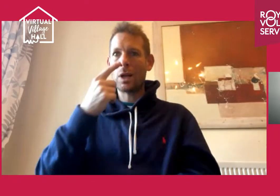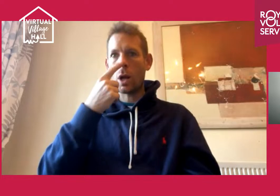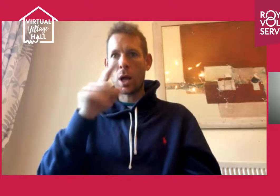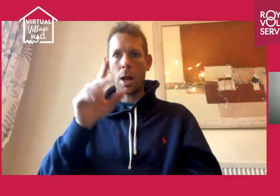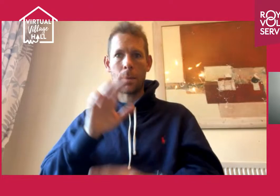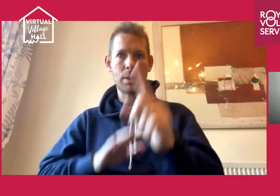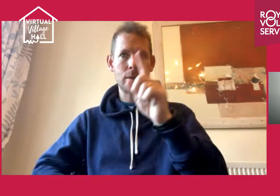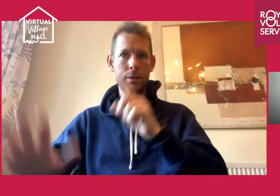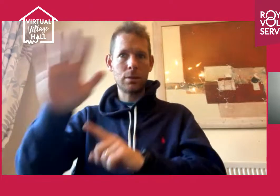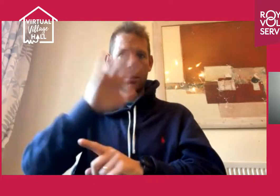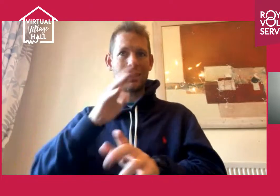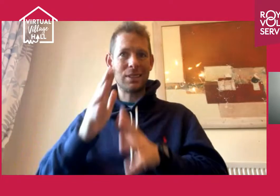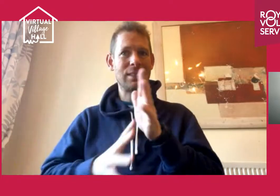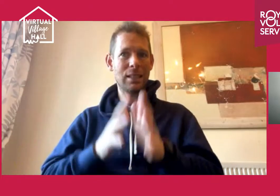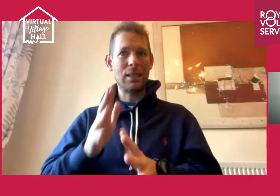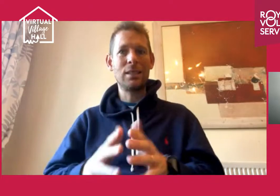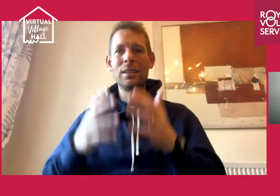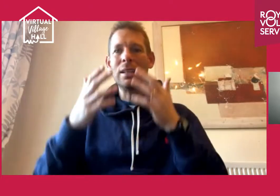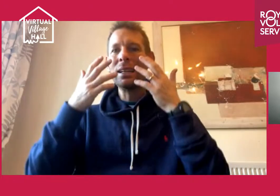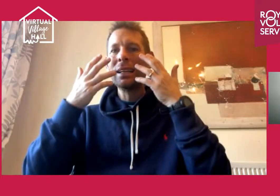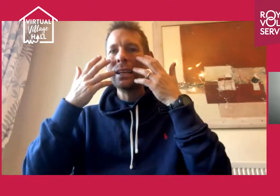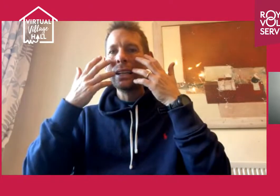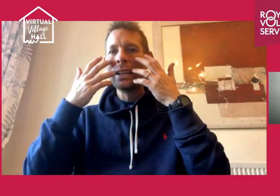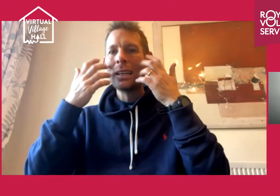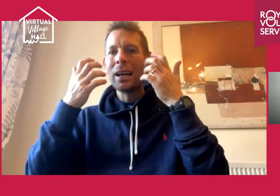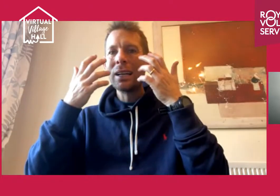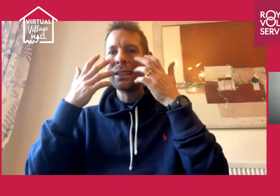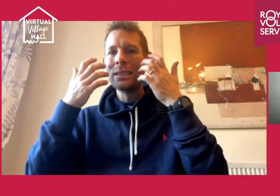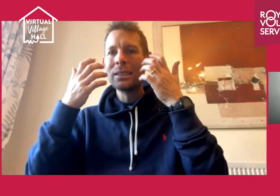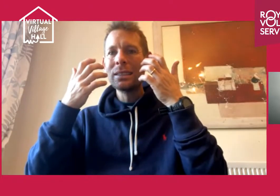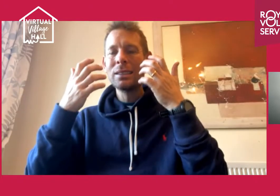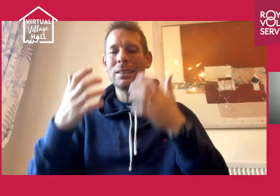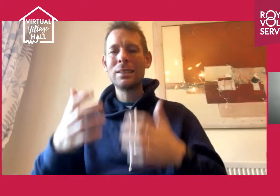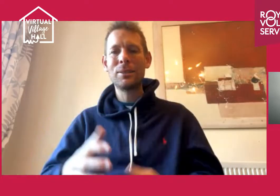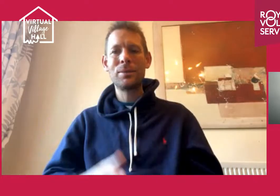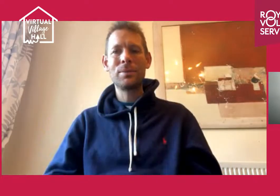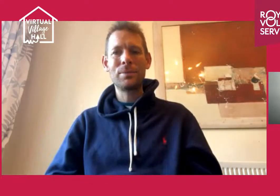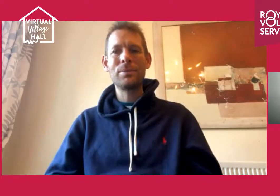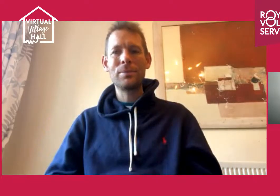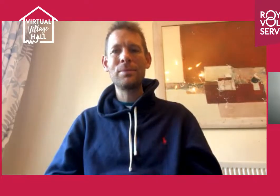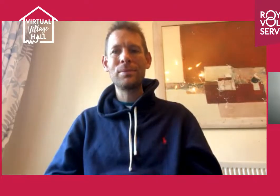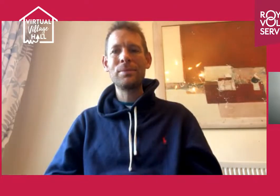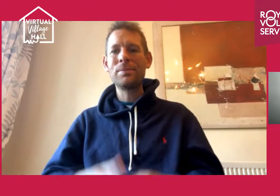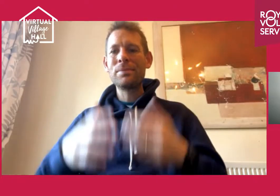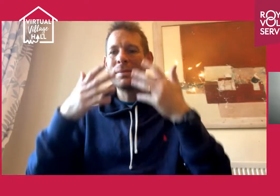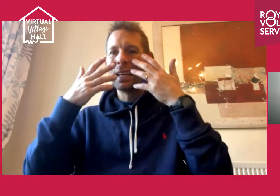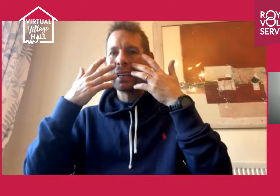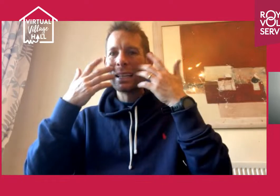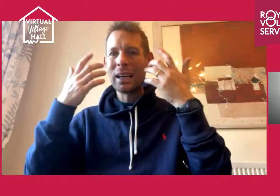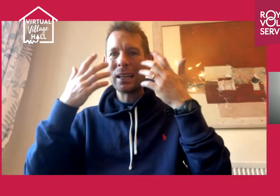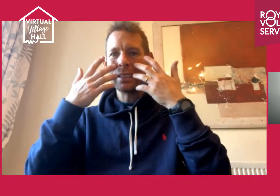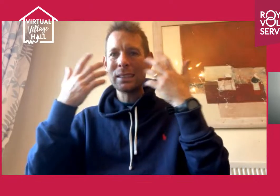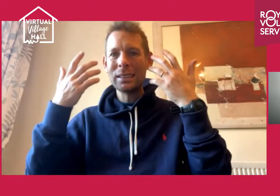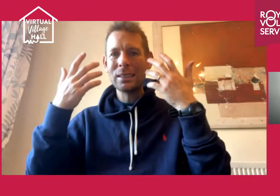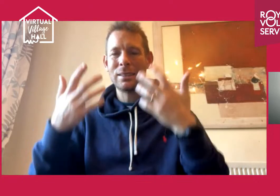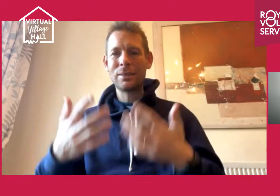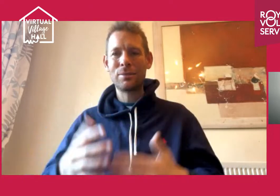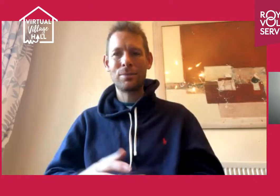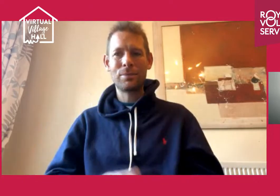different, but I'm following the most common signs used for people joining us. It would be cat, like this,